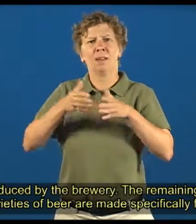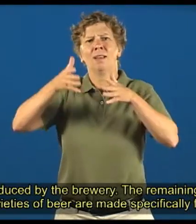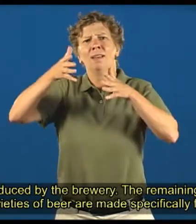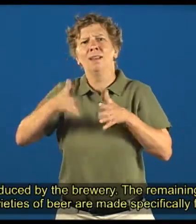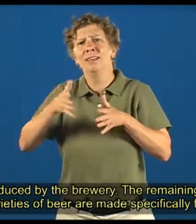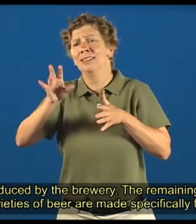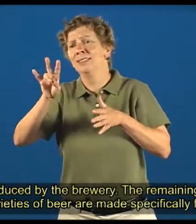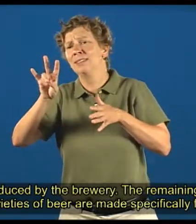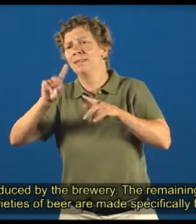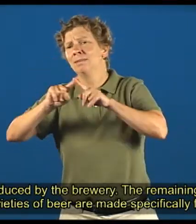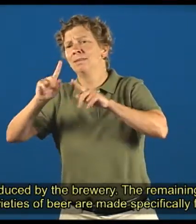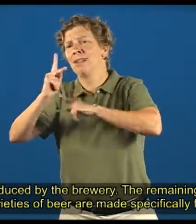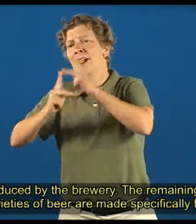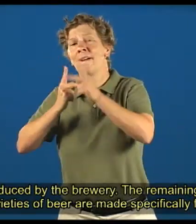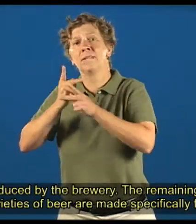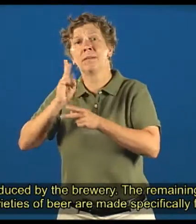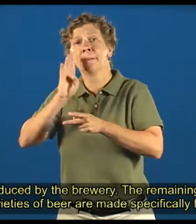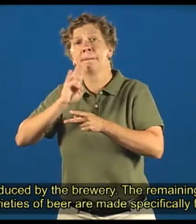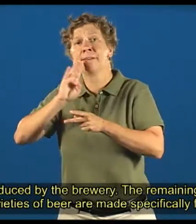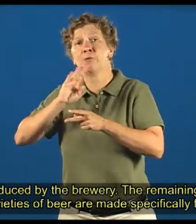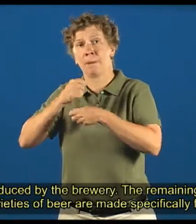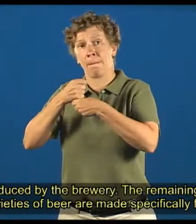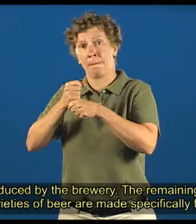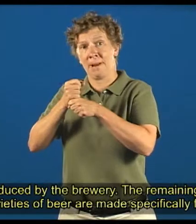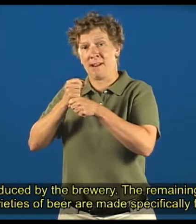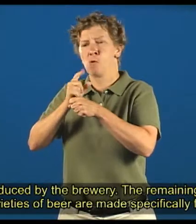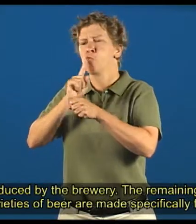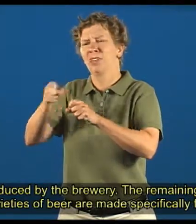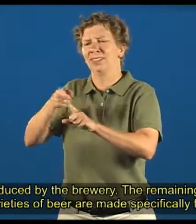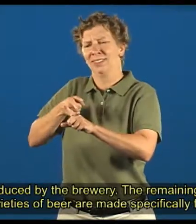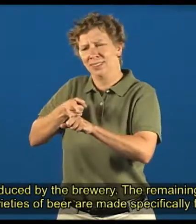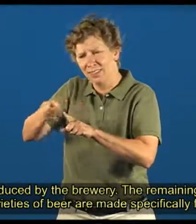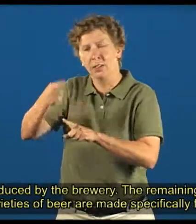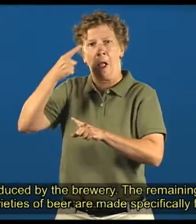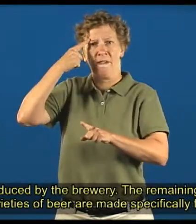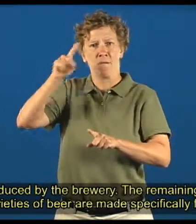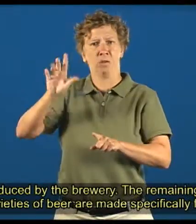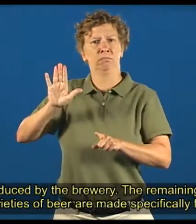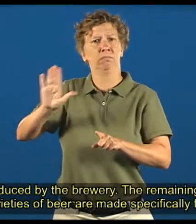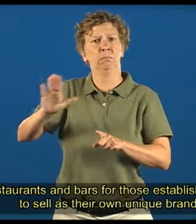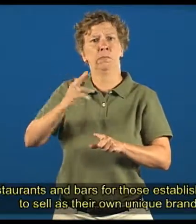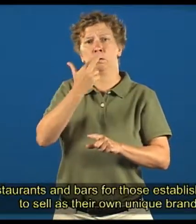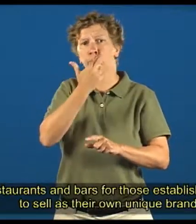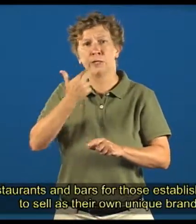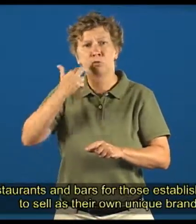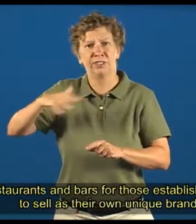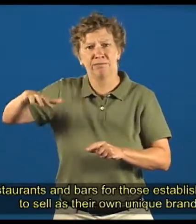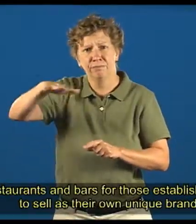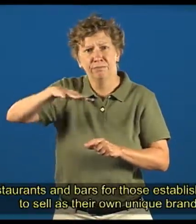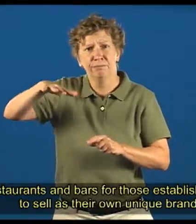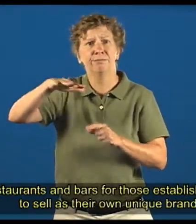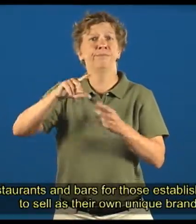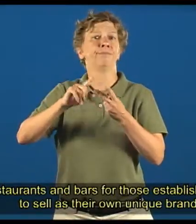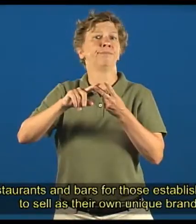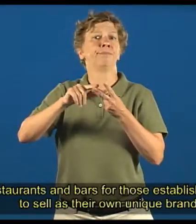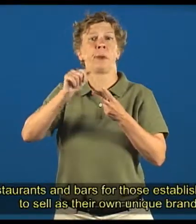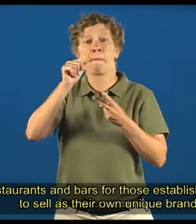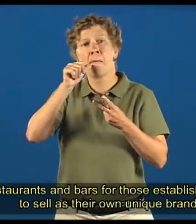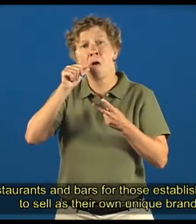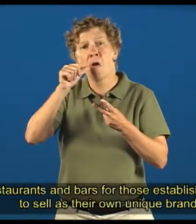The remaining 7 varieties of beer are made specifically for area restaurants and bars for